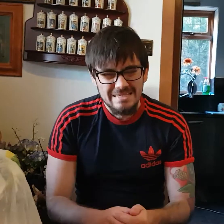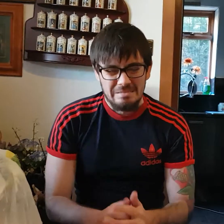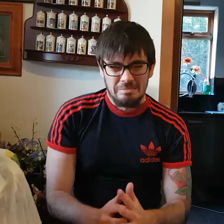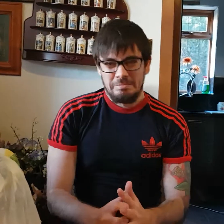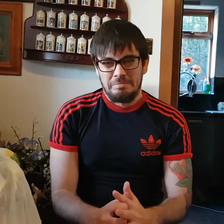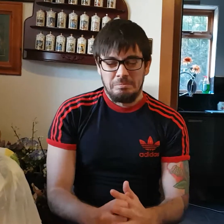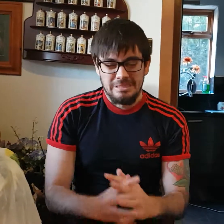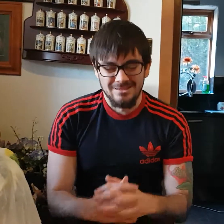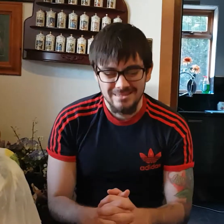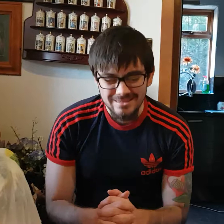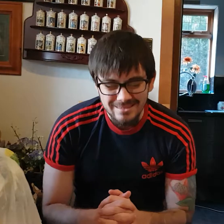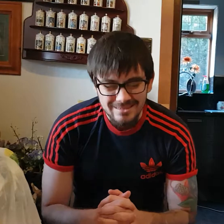expensive.